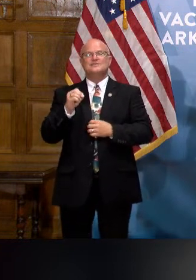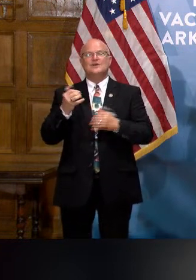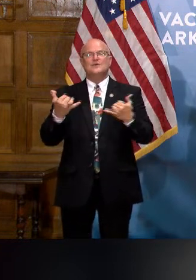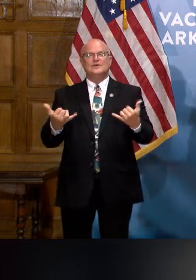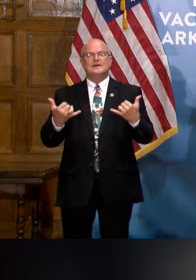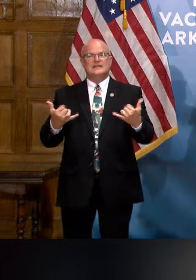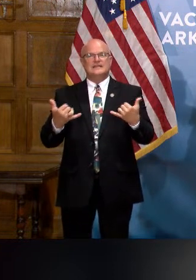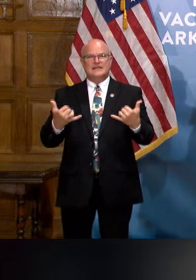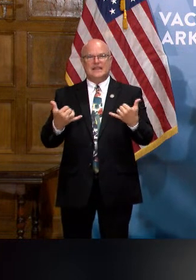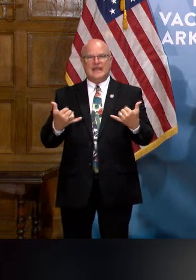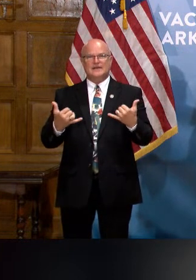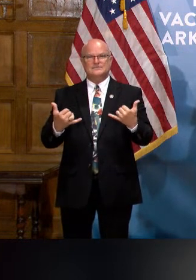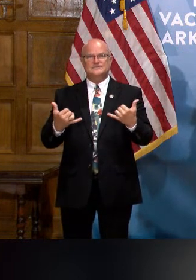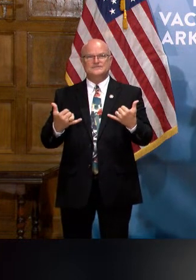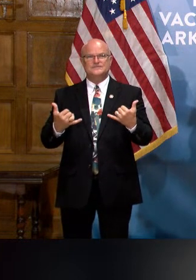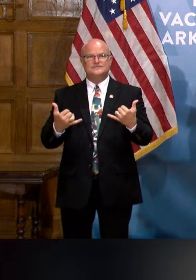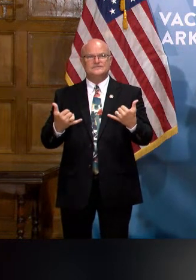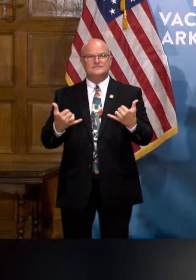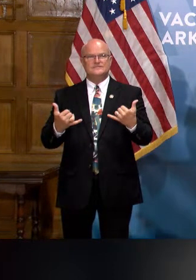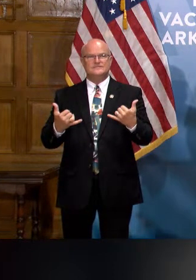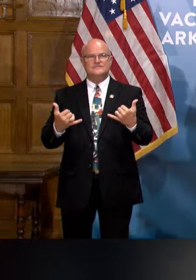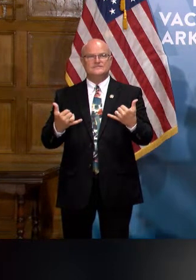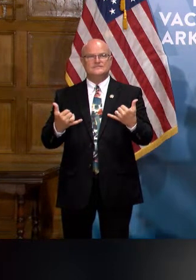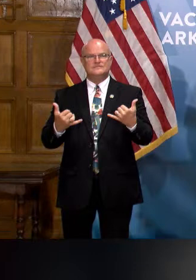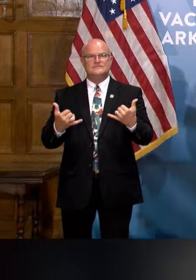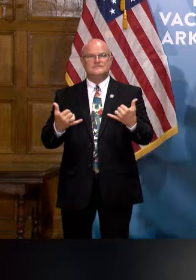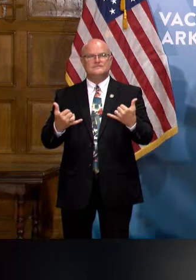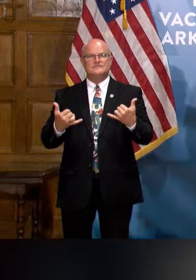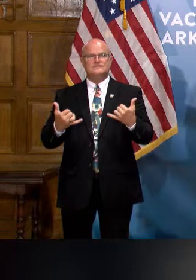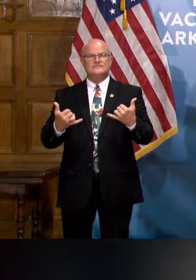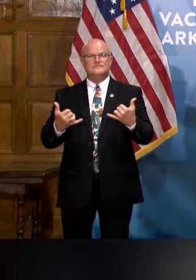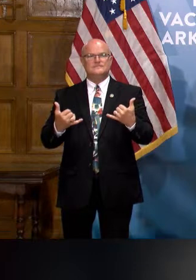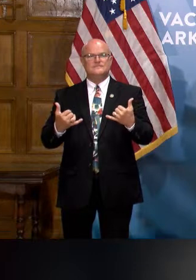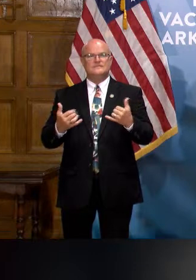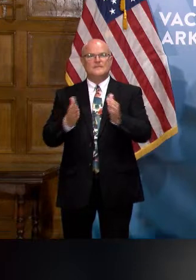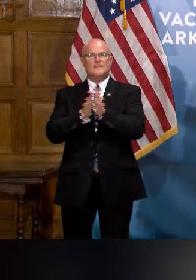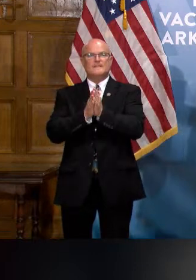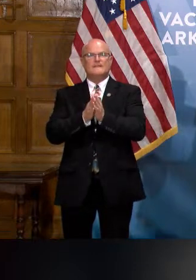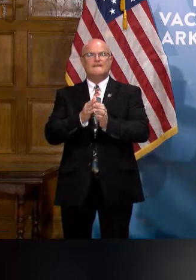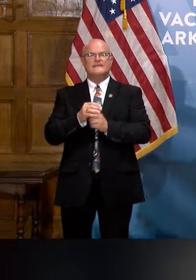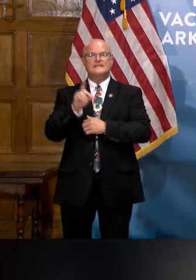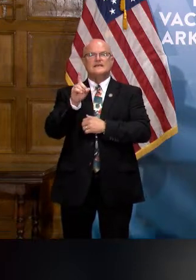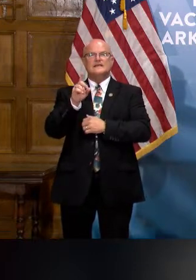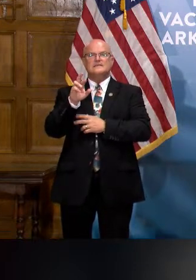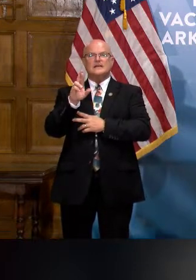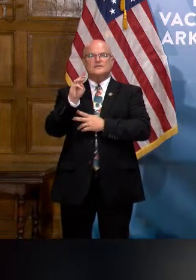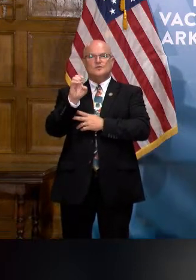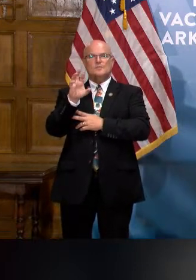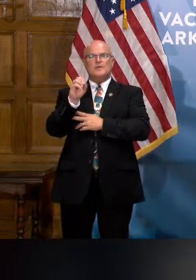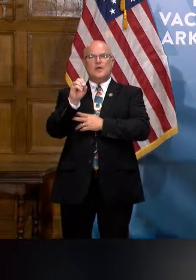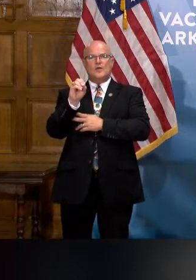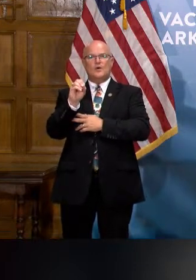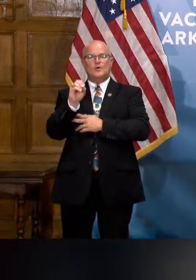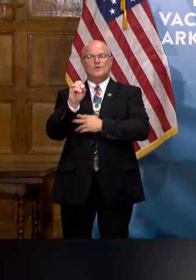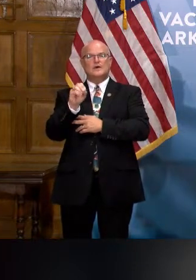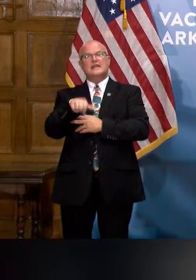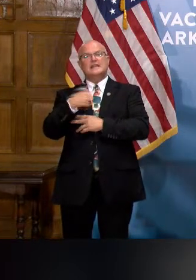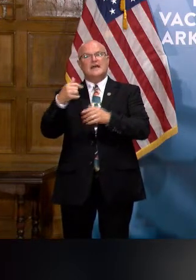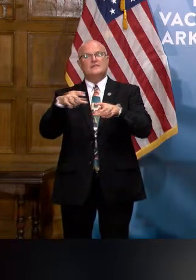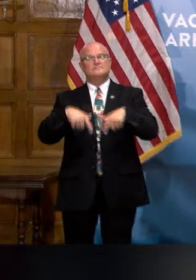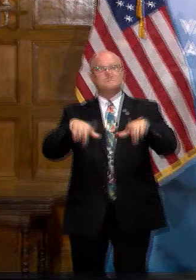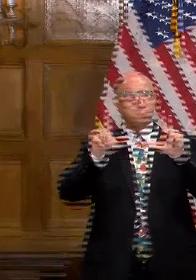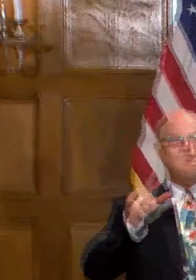that, let me then ask Dr. Romero to come. He has another slide that he wants to talk